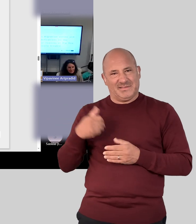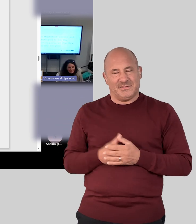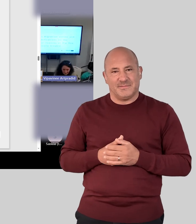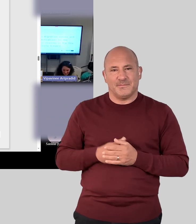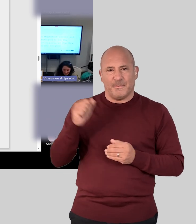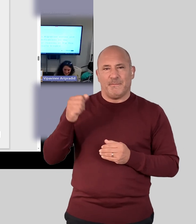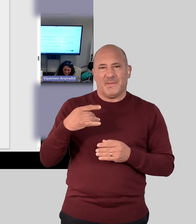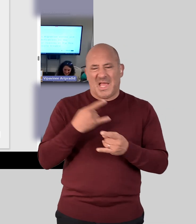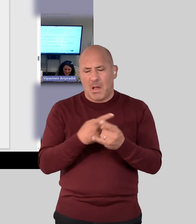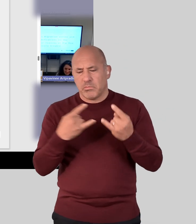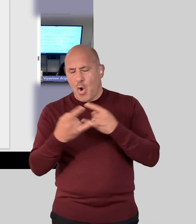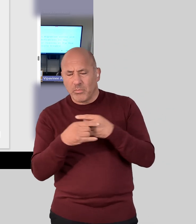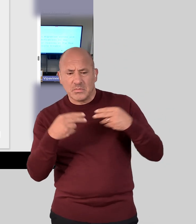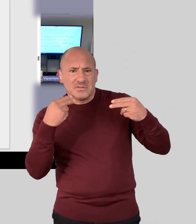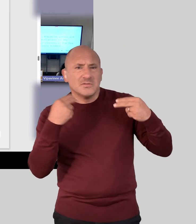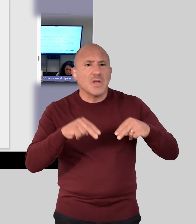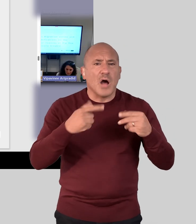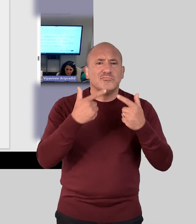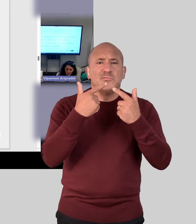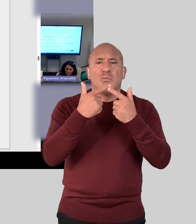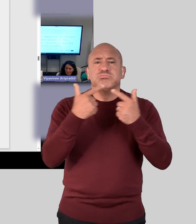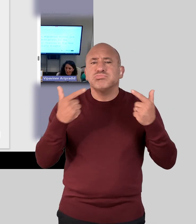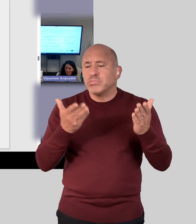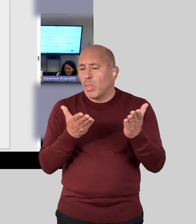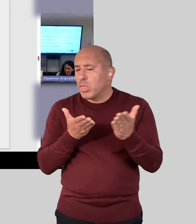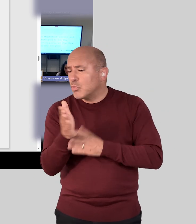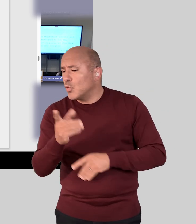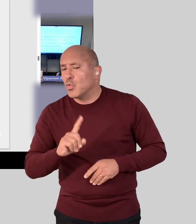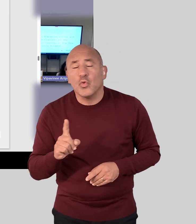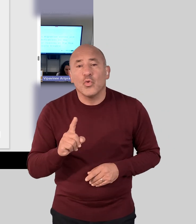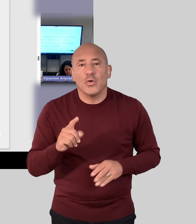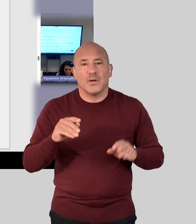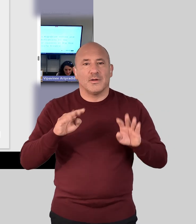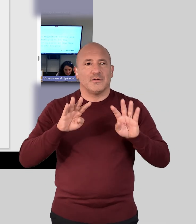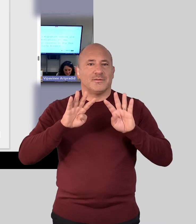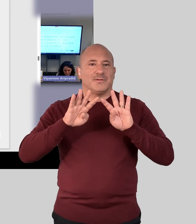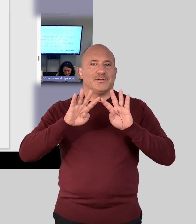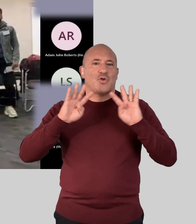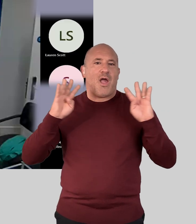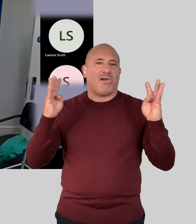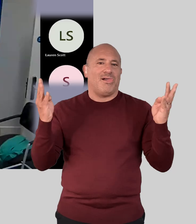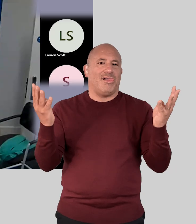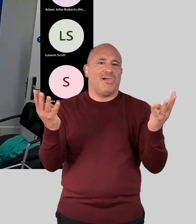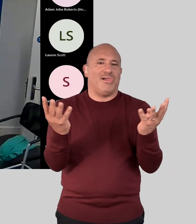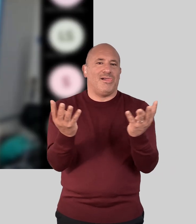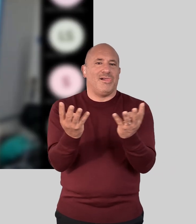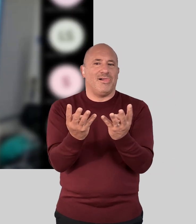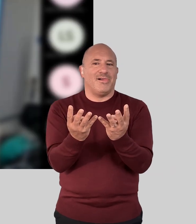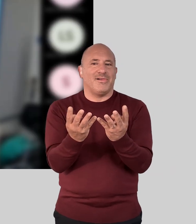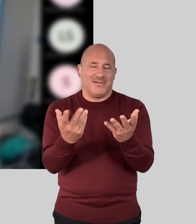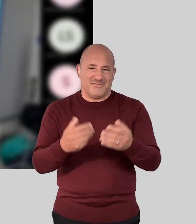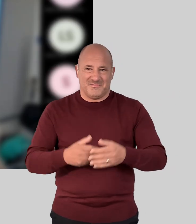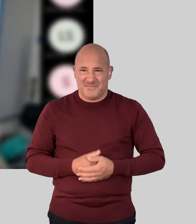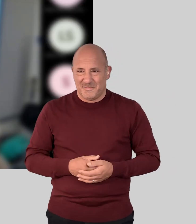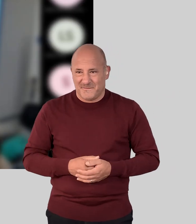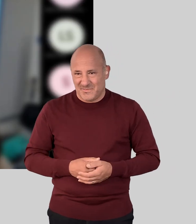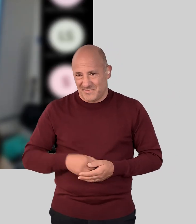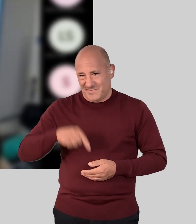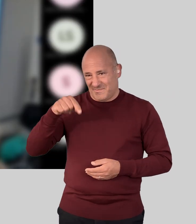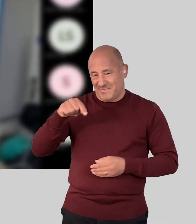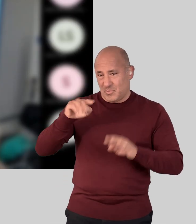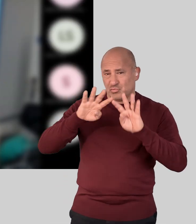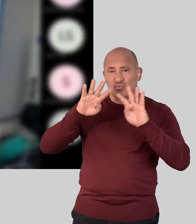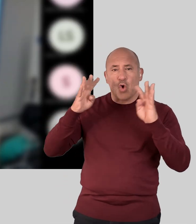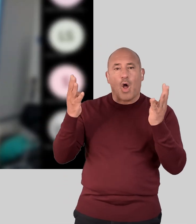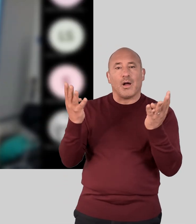this sense of standing in a circle. So as Lauren explained in the previous presentation, a